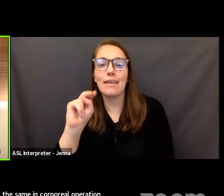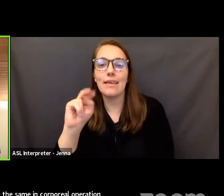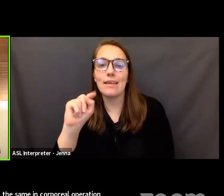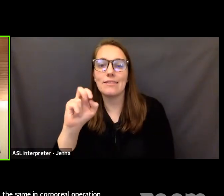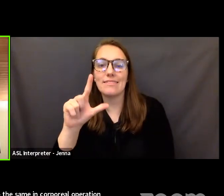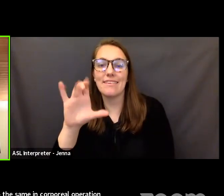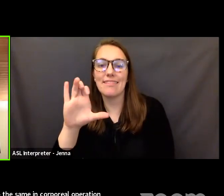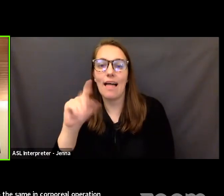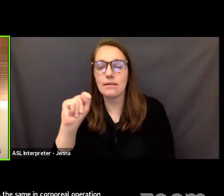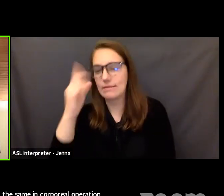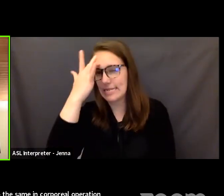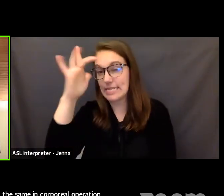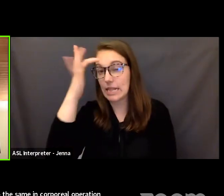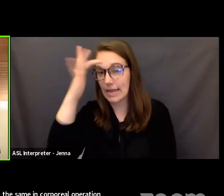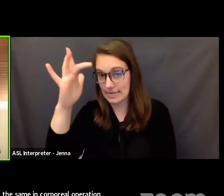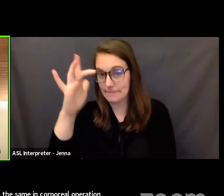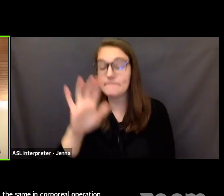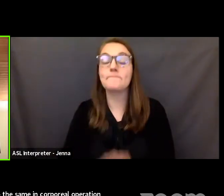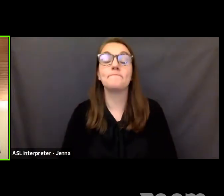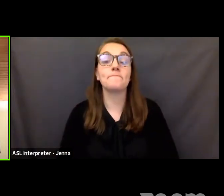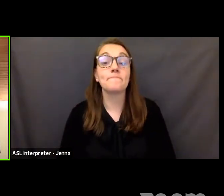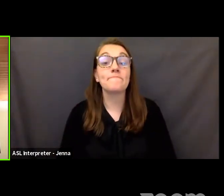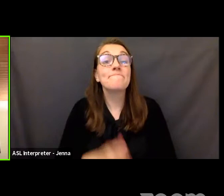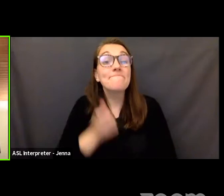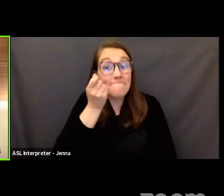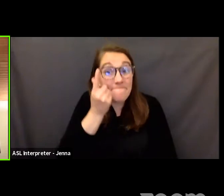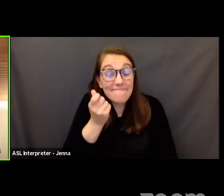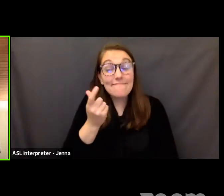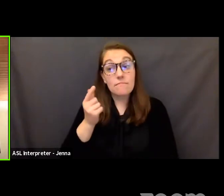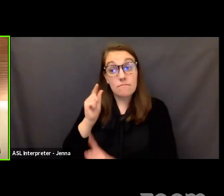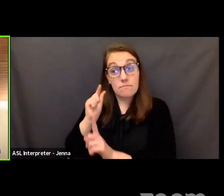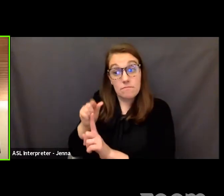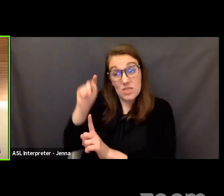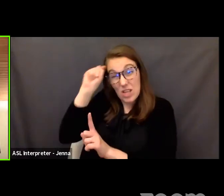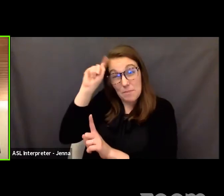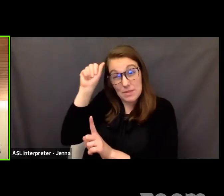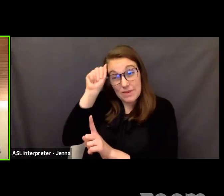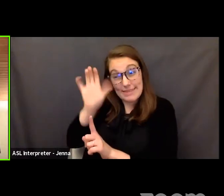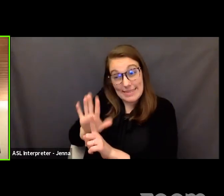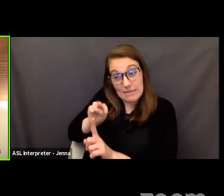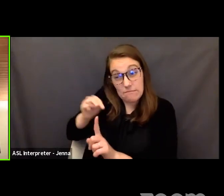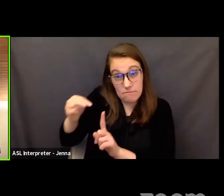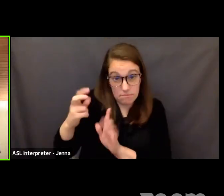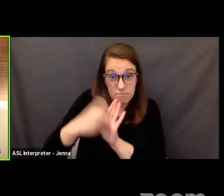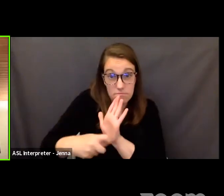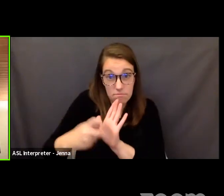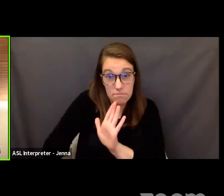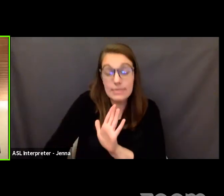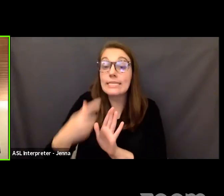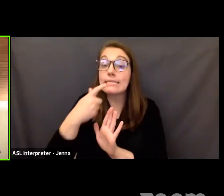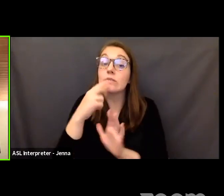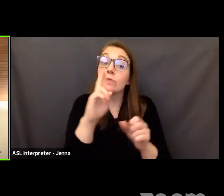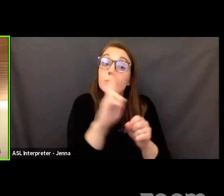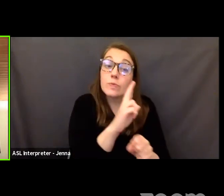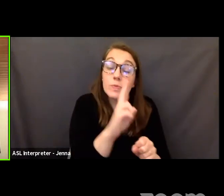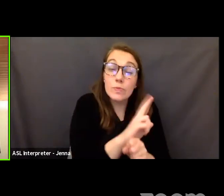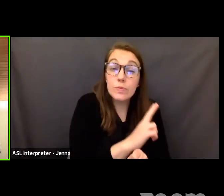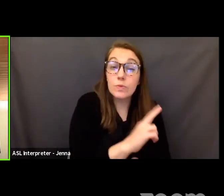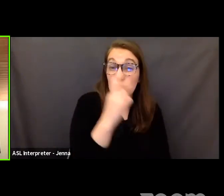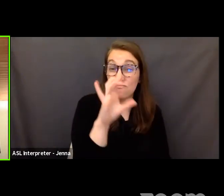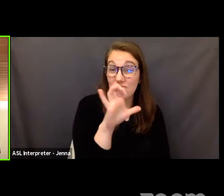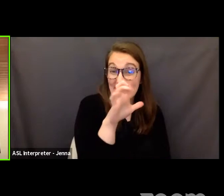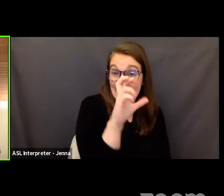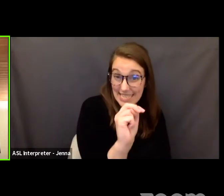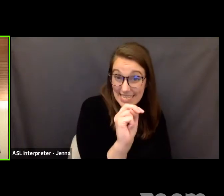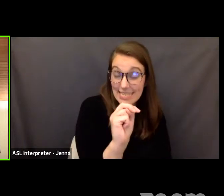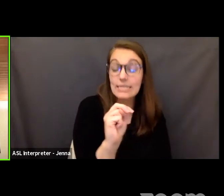Nevertheless, for Aquinas, the distinction between the act of the intellect and the use of reason is very